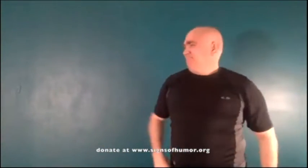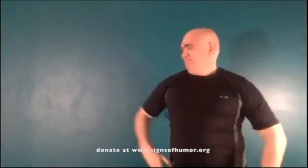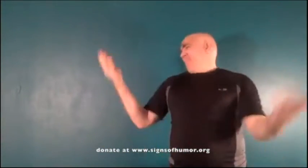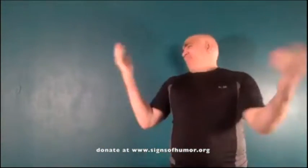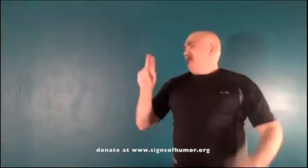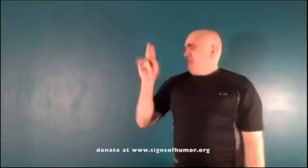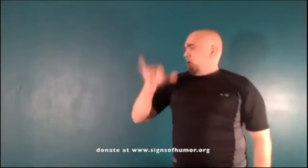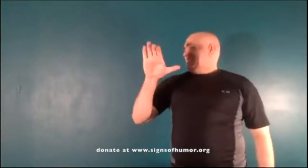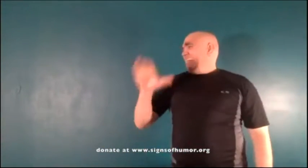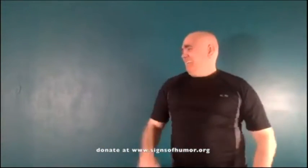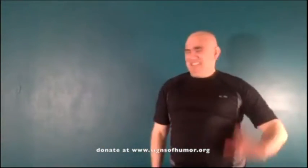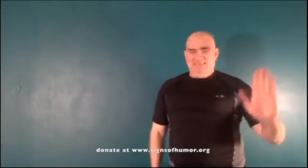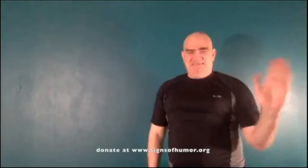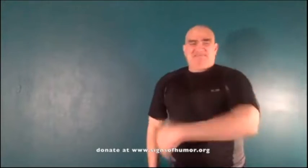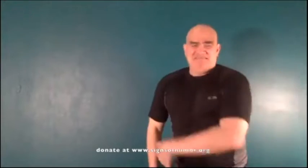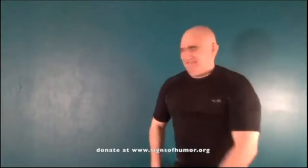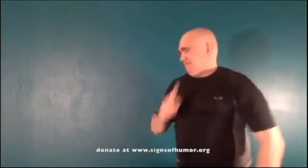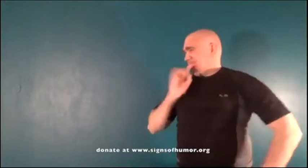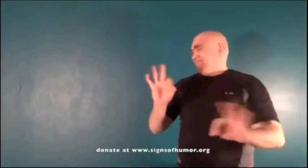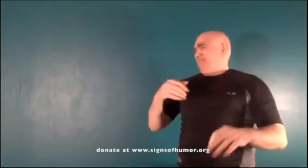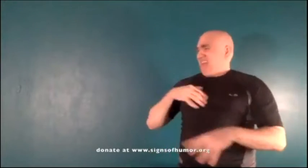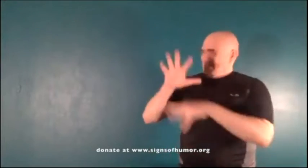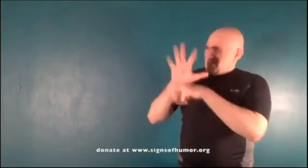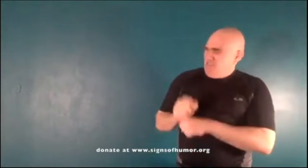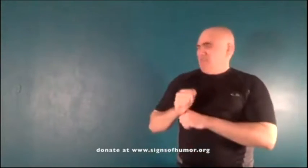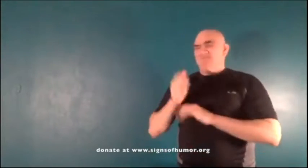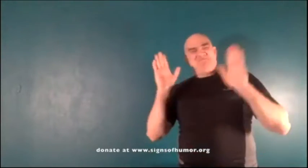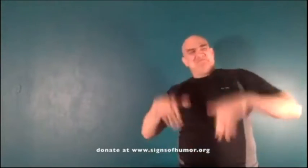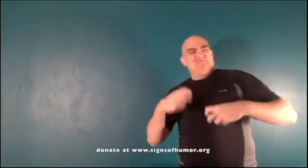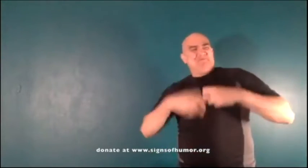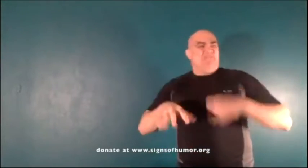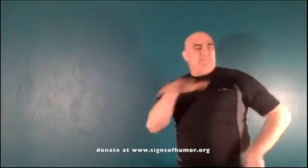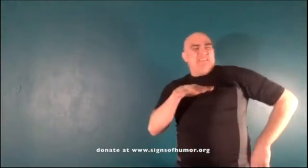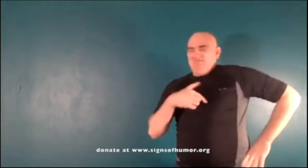I just got here from New York City. Ain't no thing.